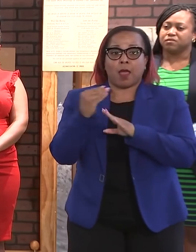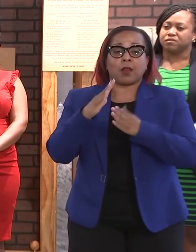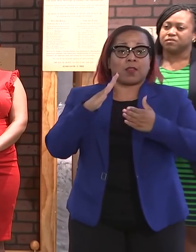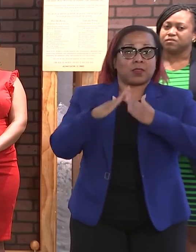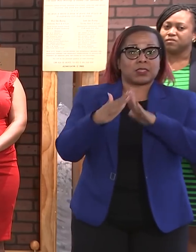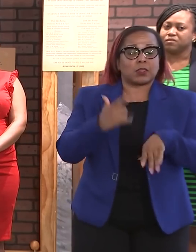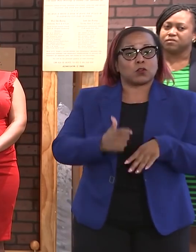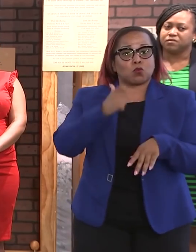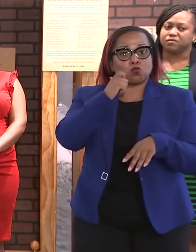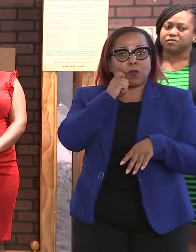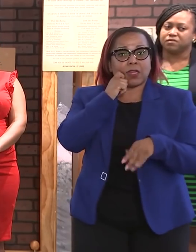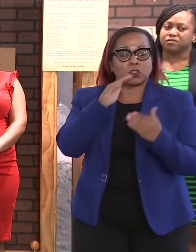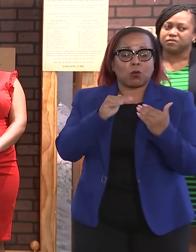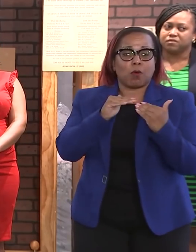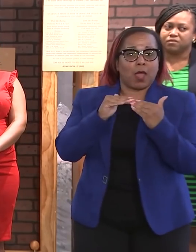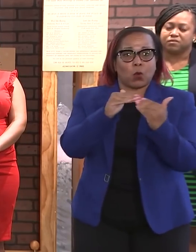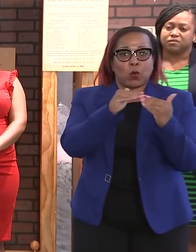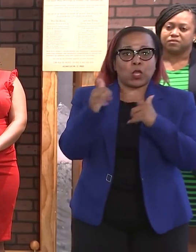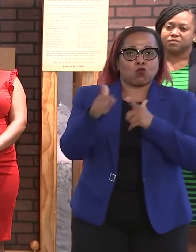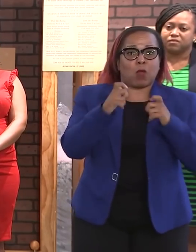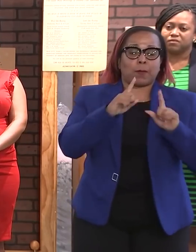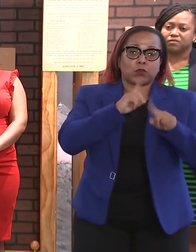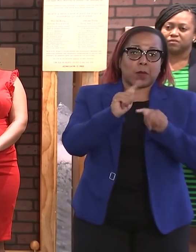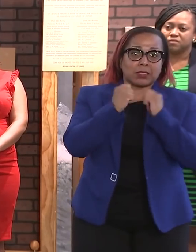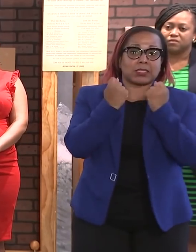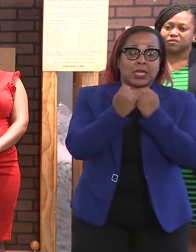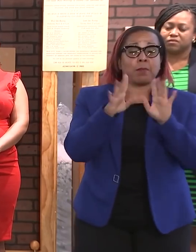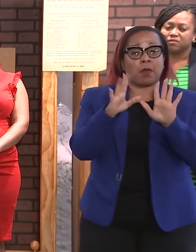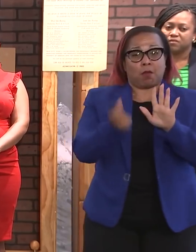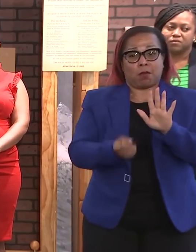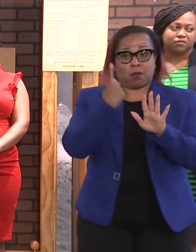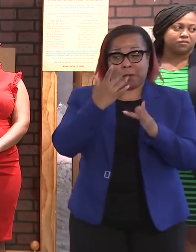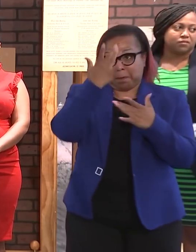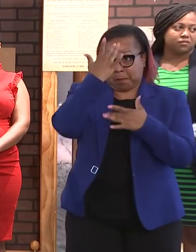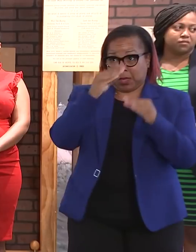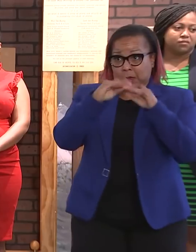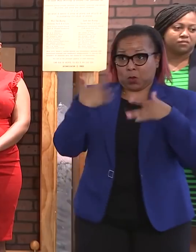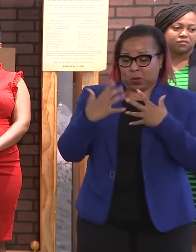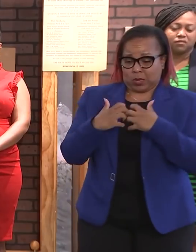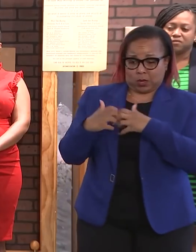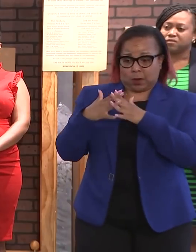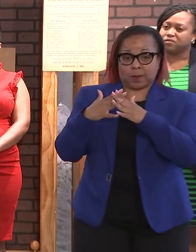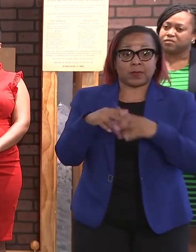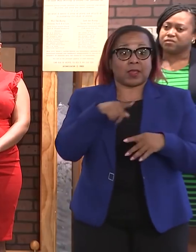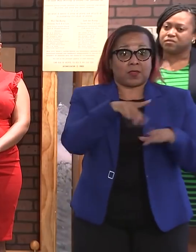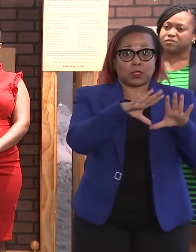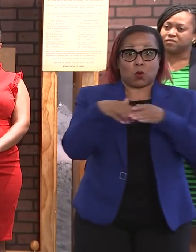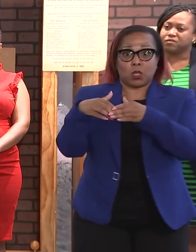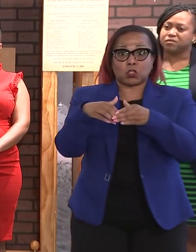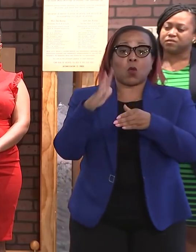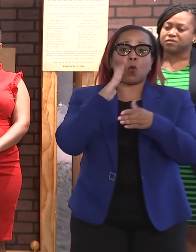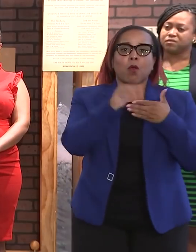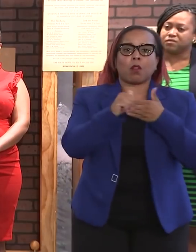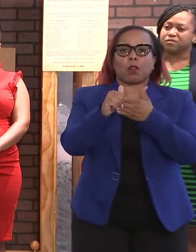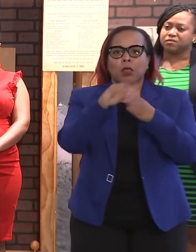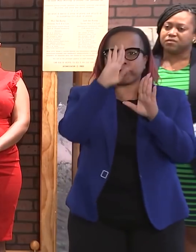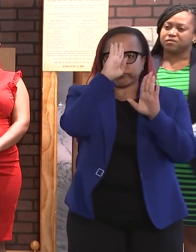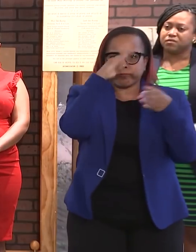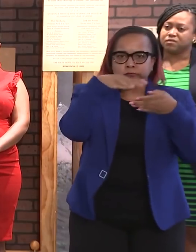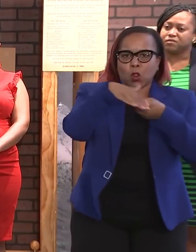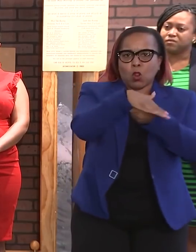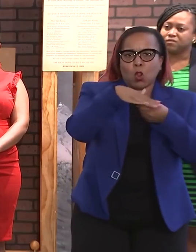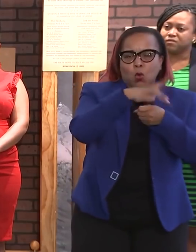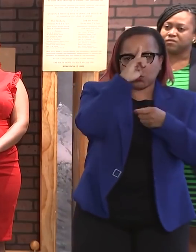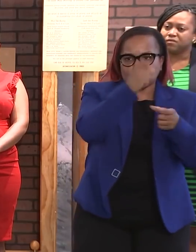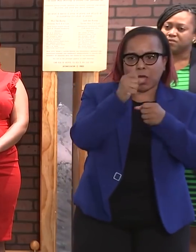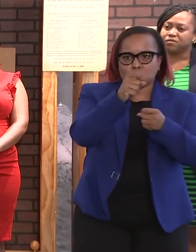city's Racial Equity Rapid Response Team. But as we continue to recover from the pandemic, these coalitions will also lead hyperlocal